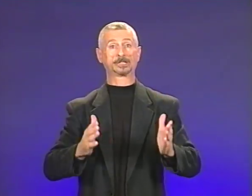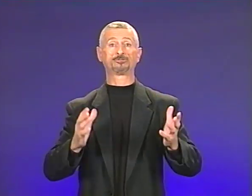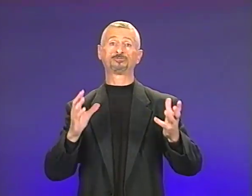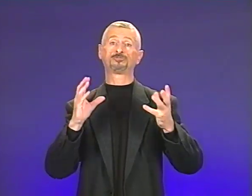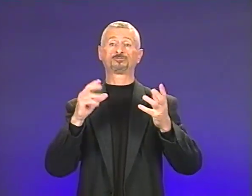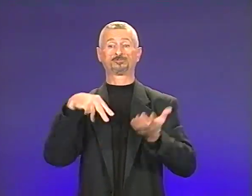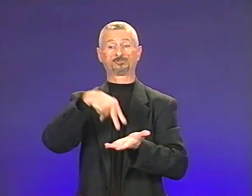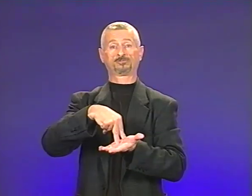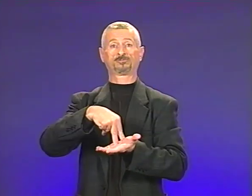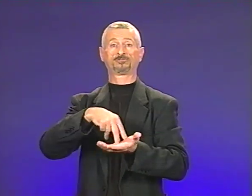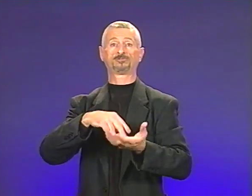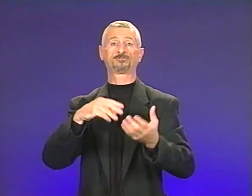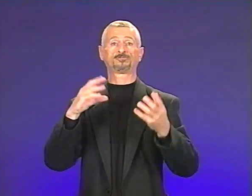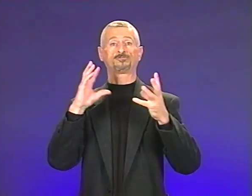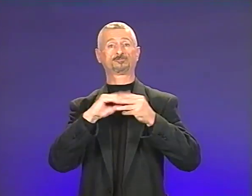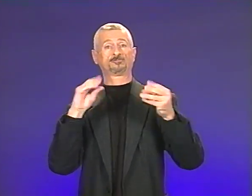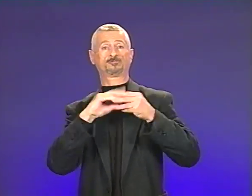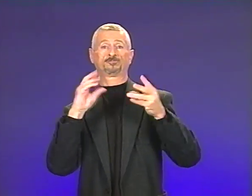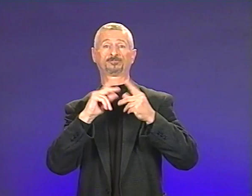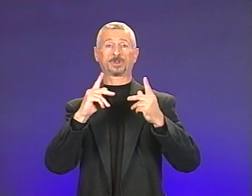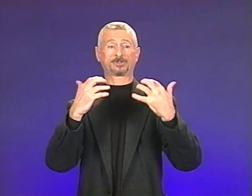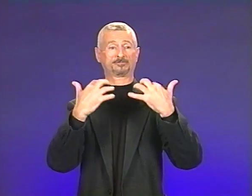Audiences especially enjoy the antics of deaf comedians.